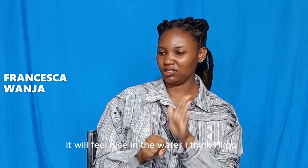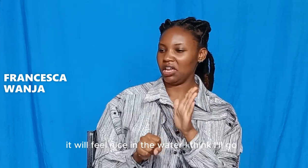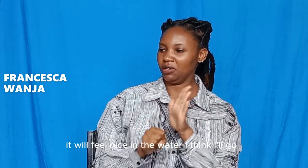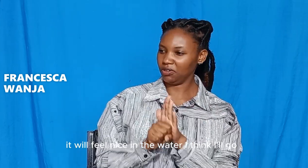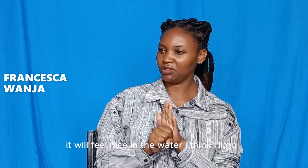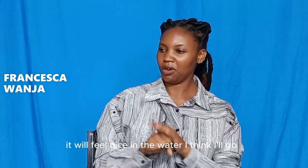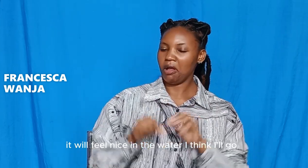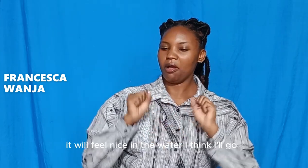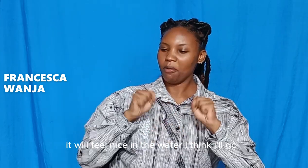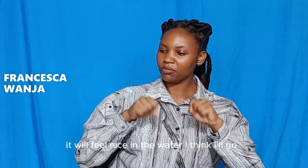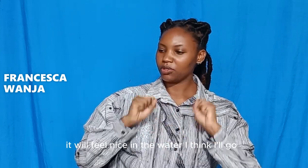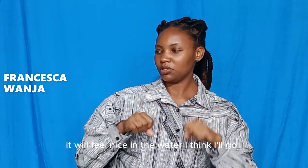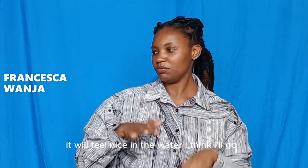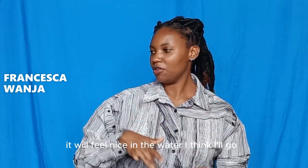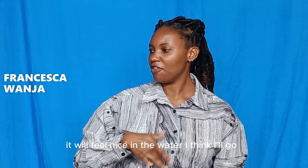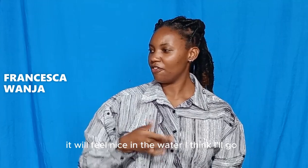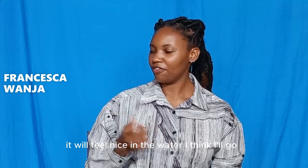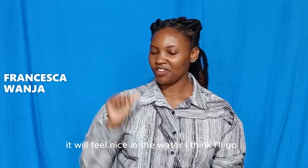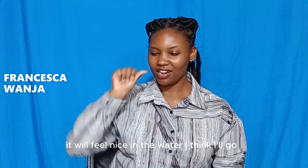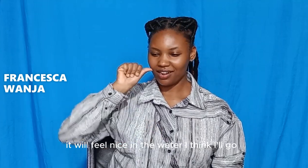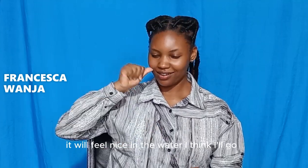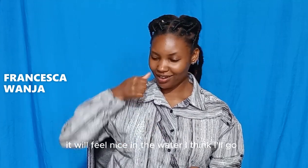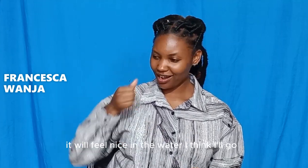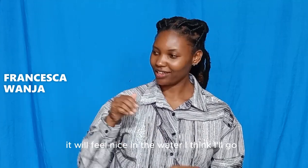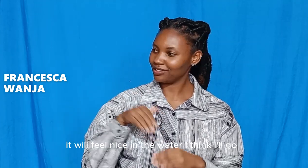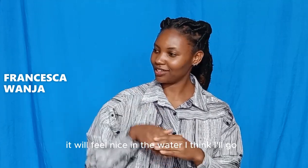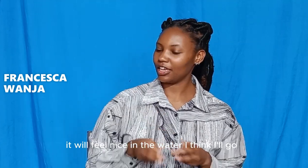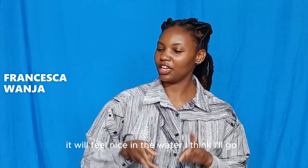in the water. I think I'll go.